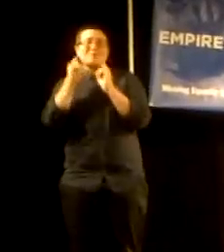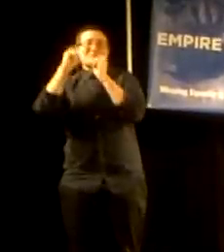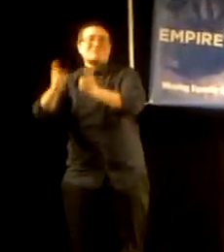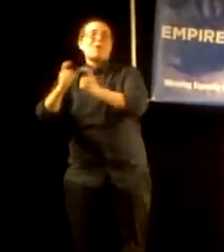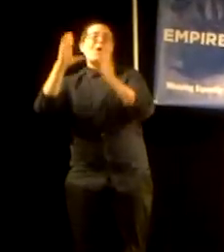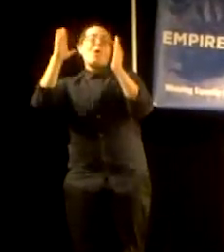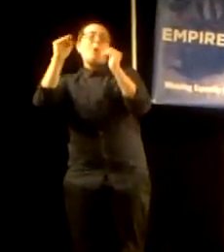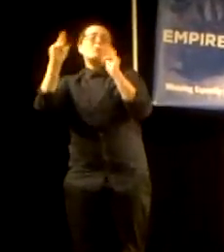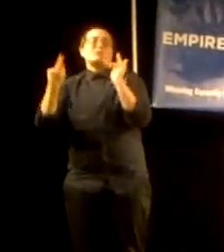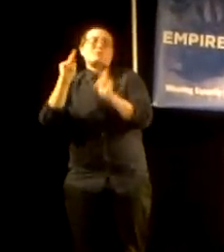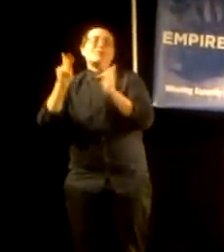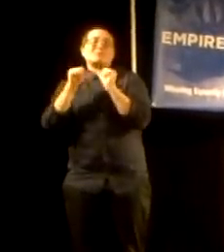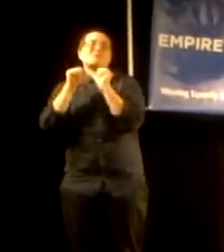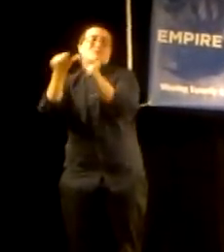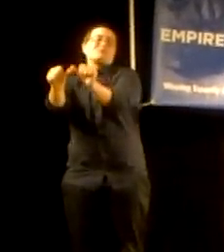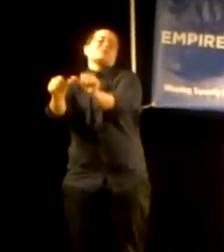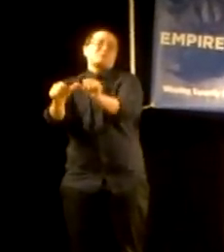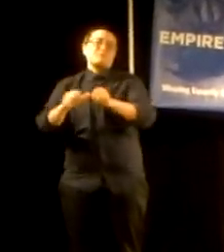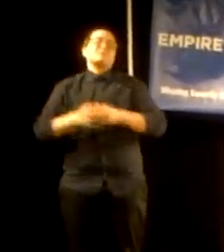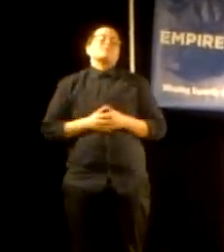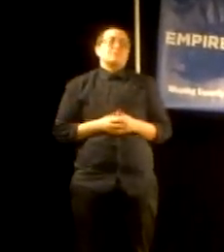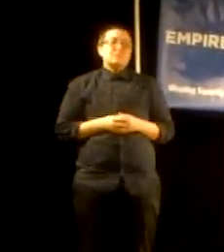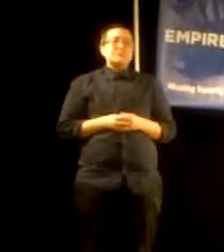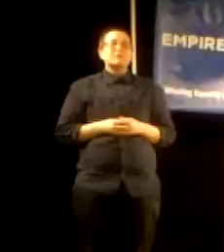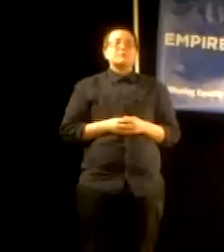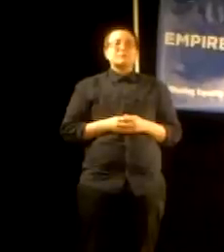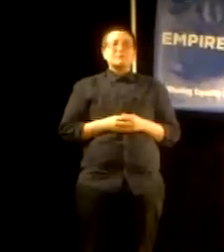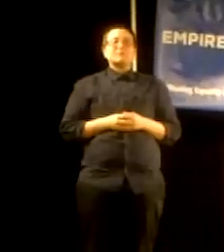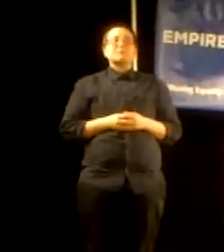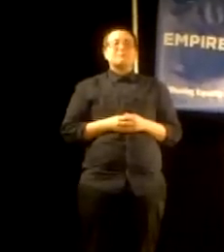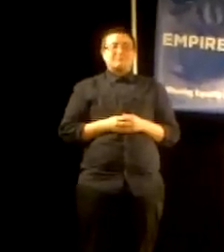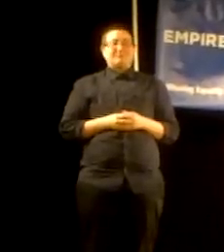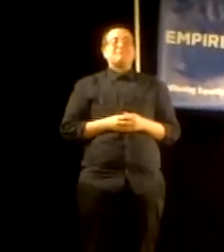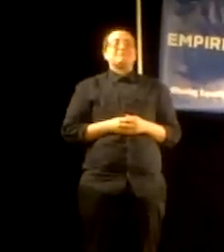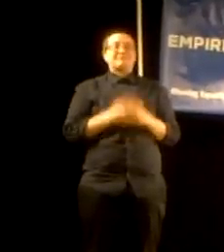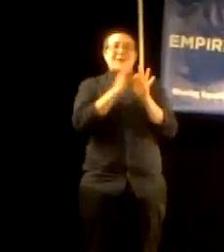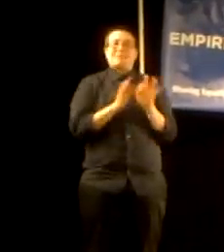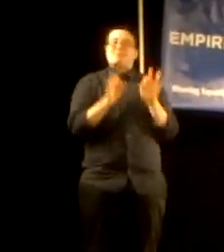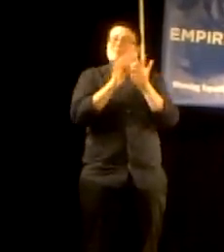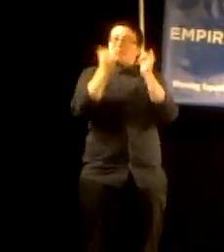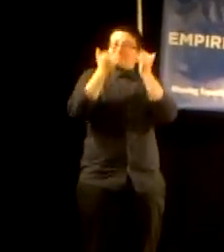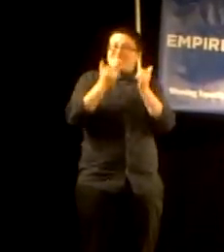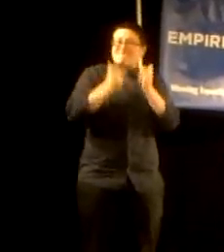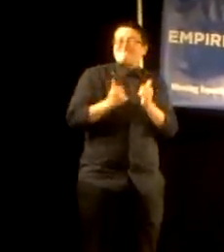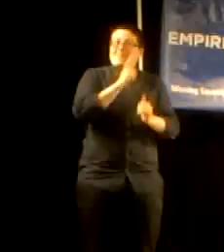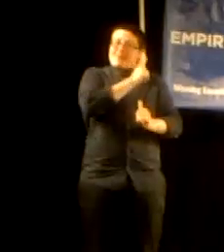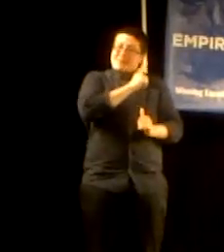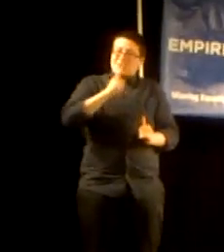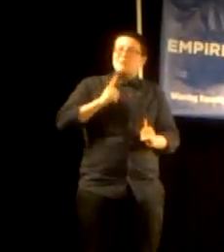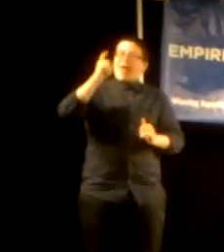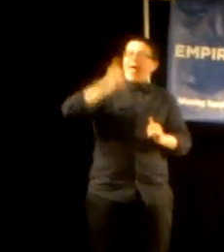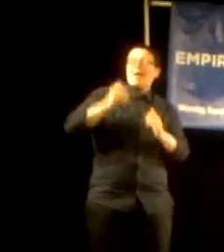and enact the will of the people they represent by passing the Gender Expression Non-Discrimination Act